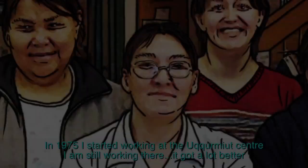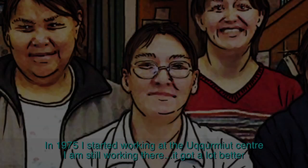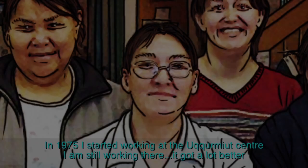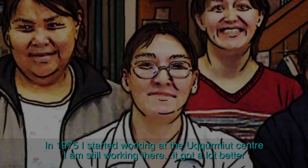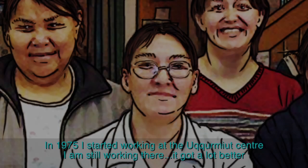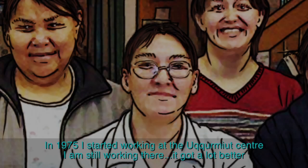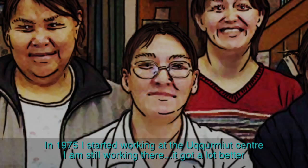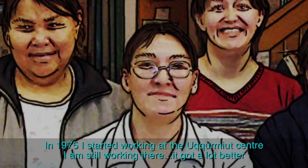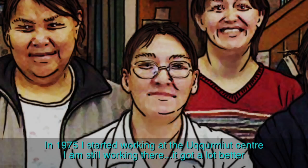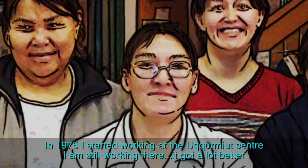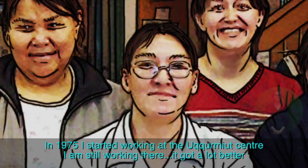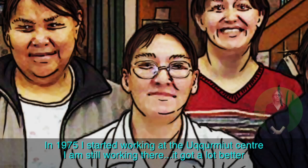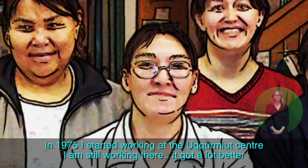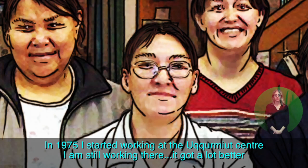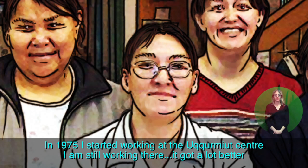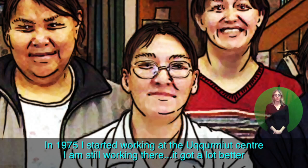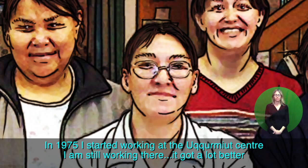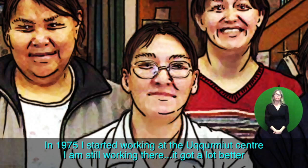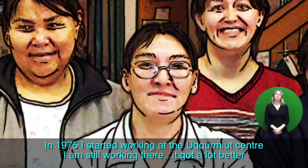In